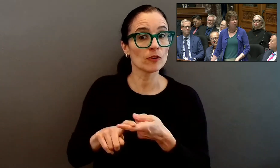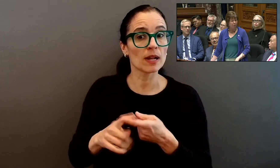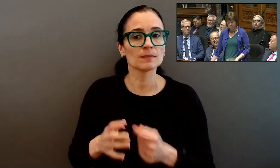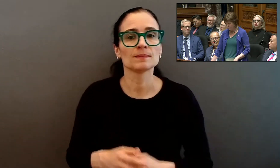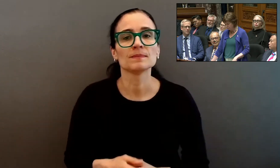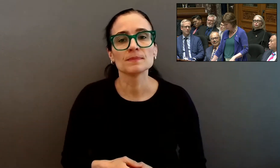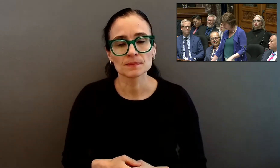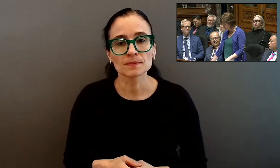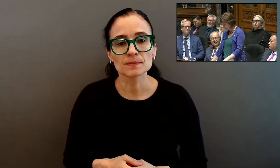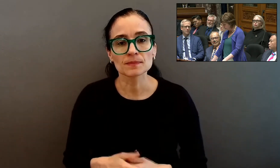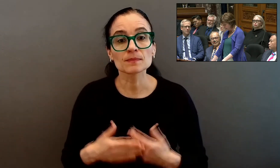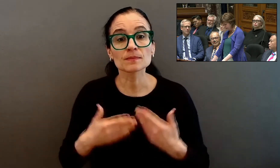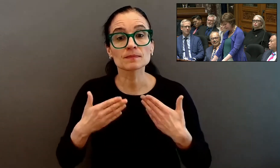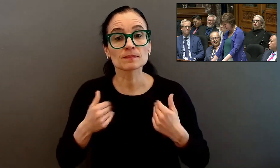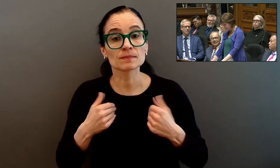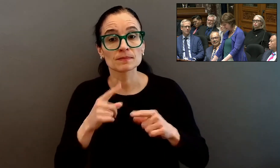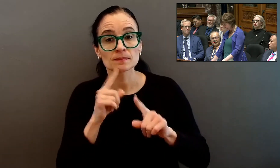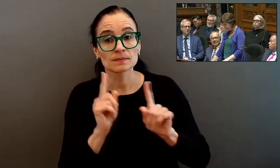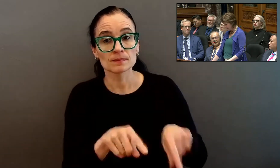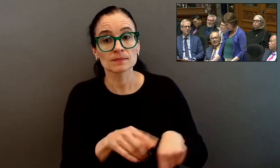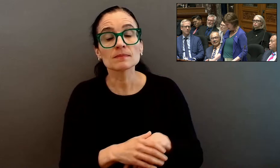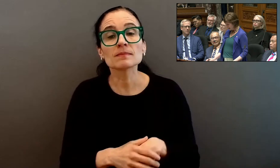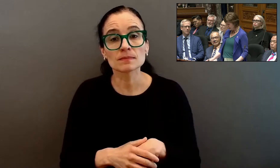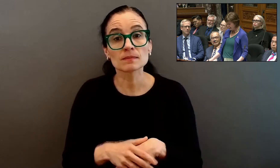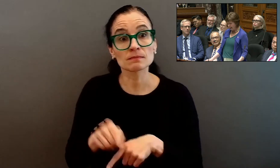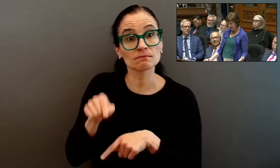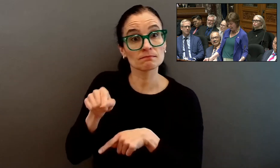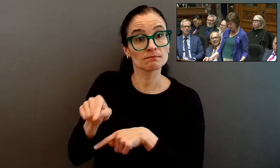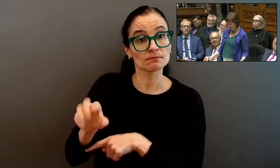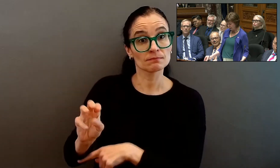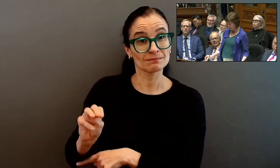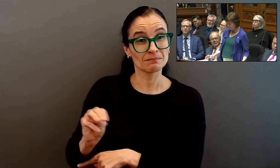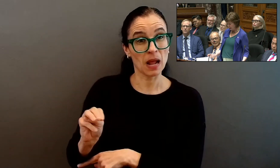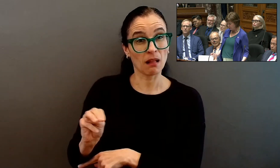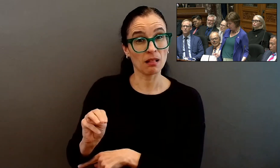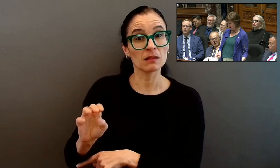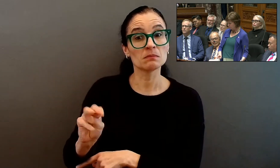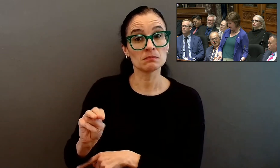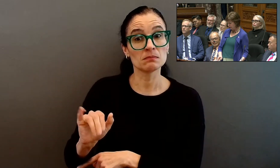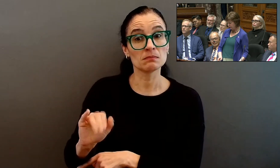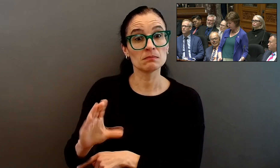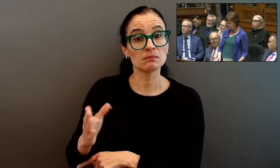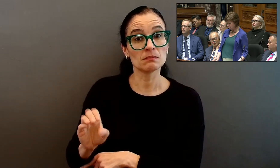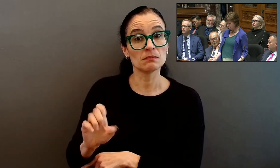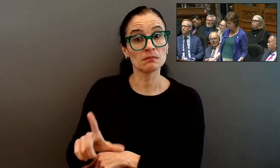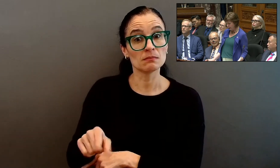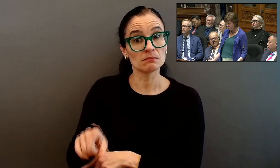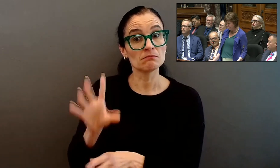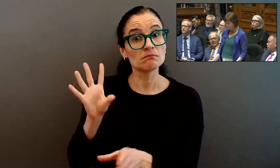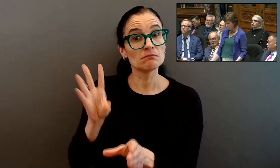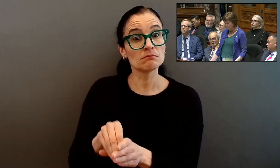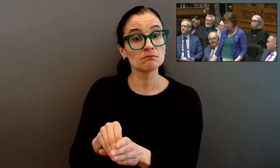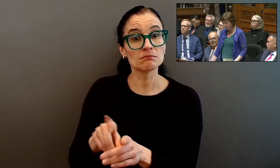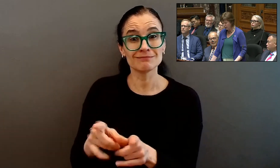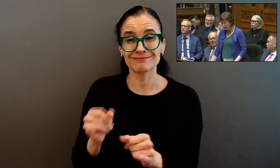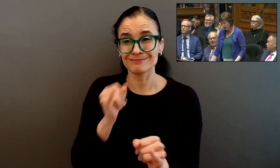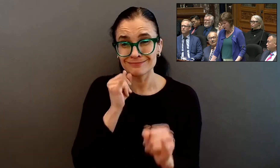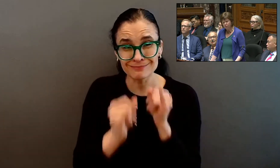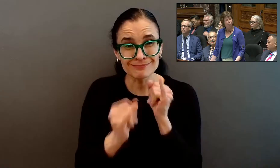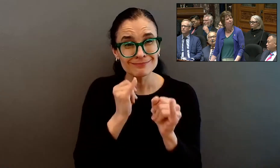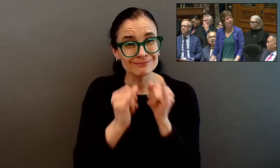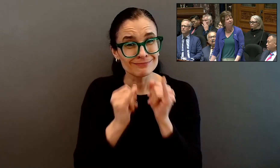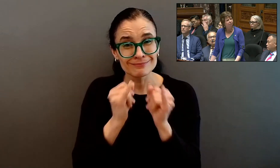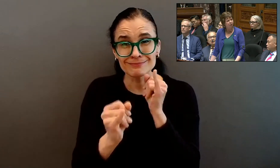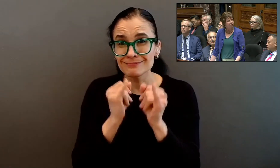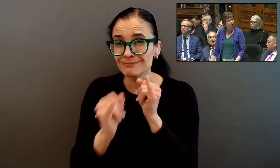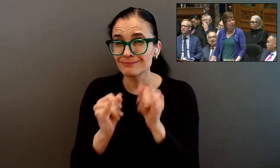than 100 people with lived experience. He met within his first month of work